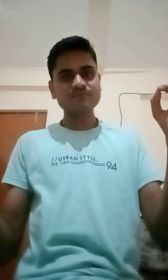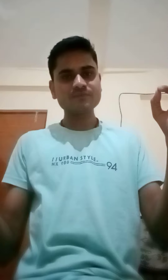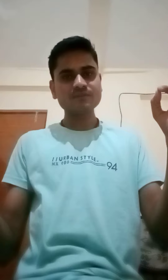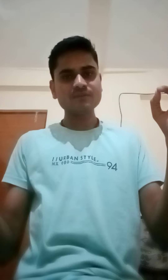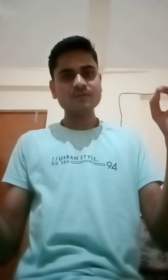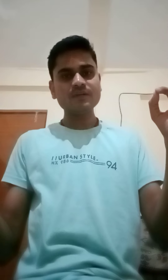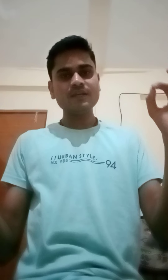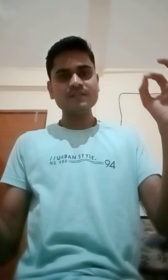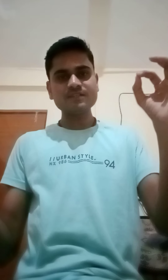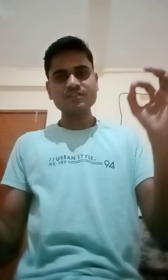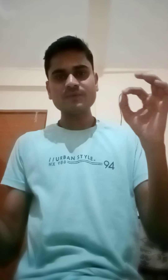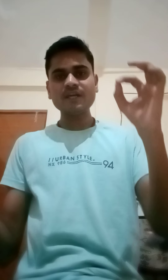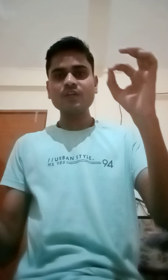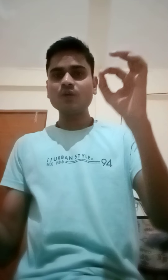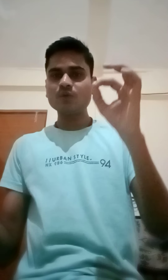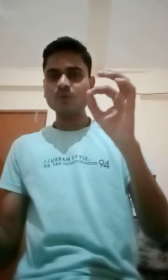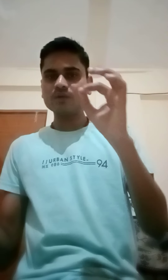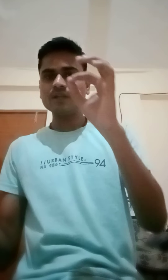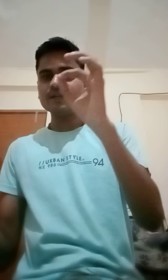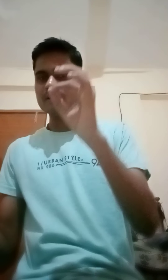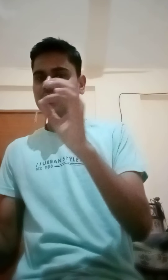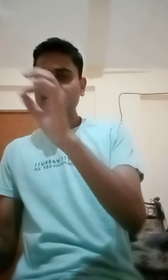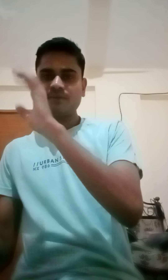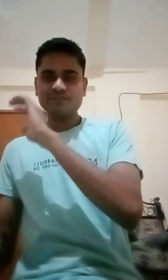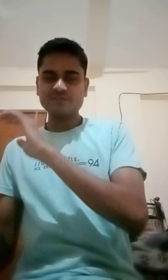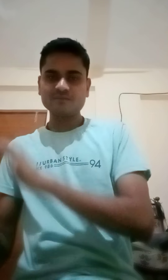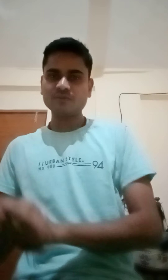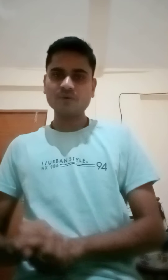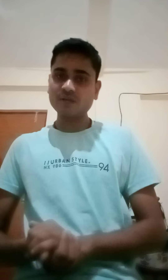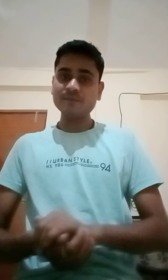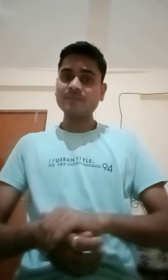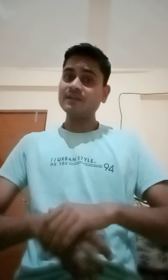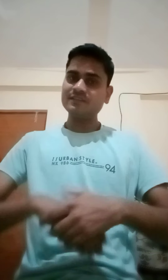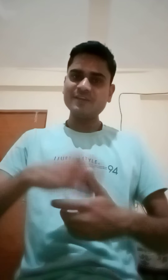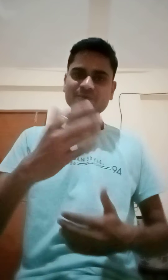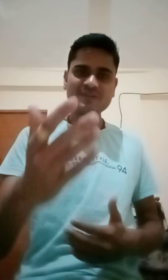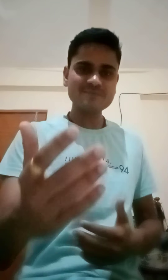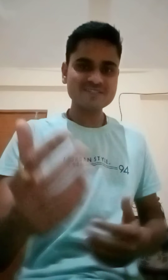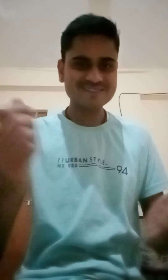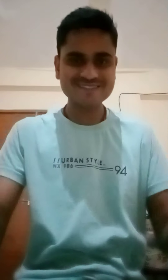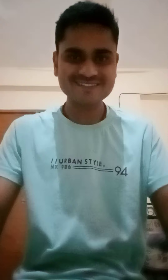in such a way that total internal reflection. Okay, thank you very much.